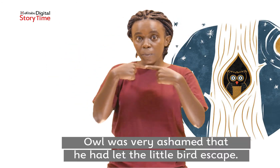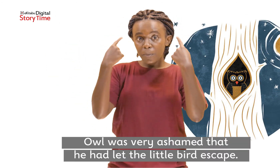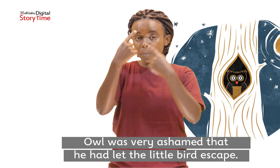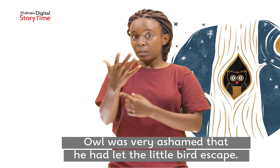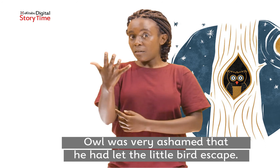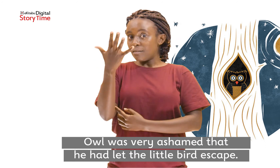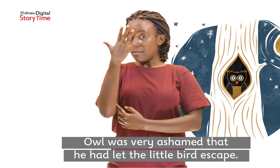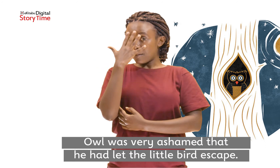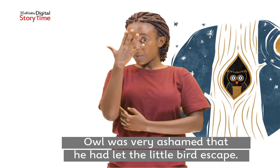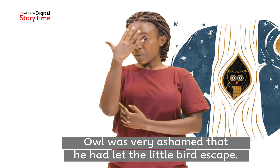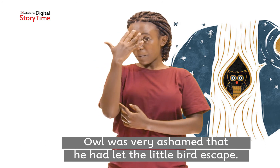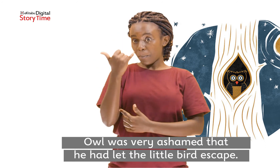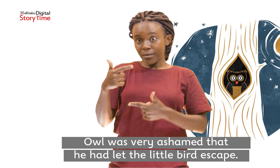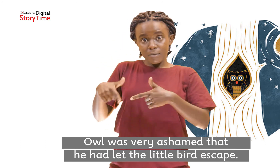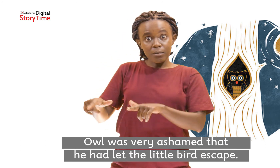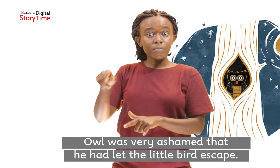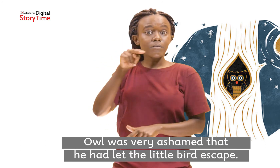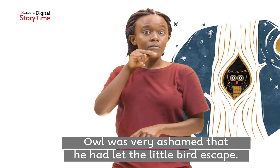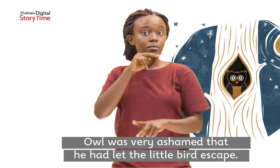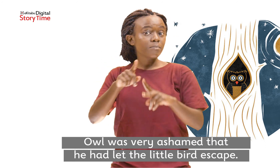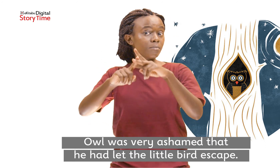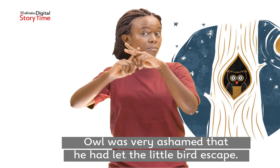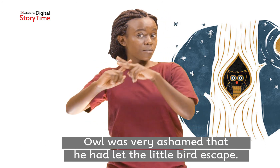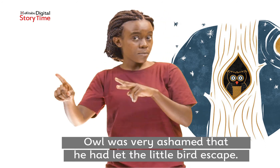All was very ashamed that he had let the little bird escape.